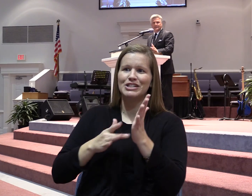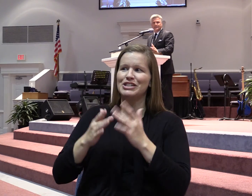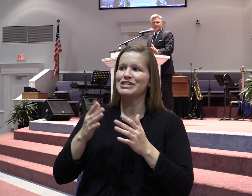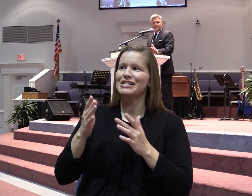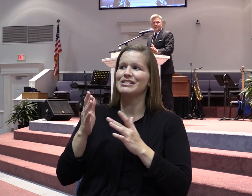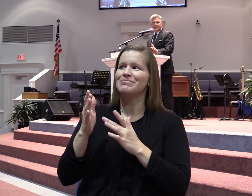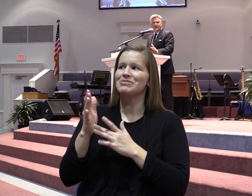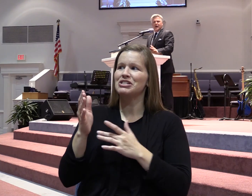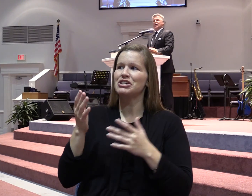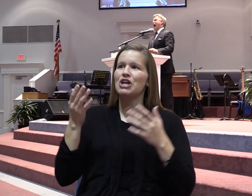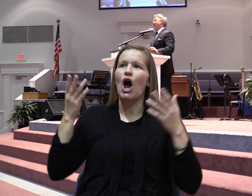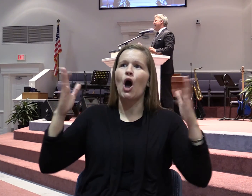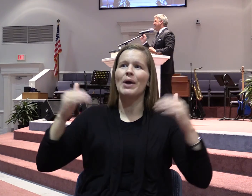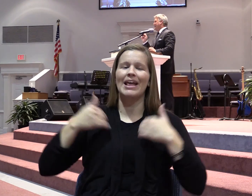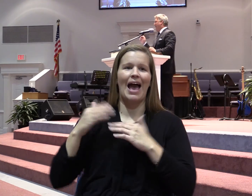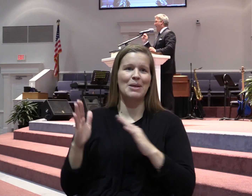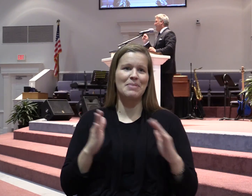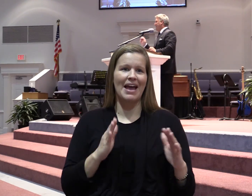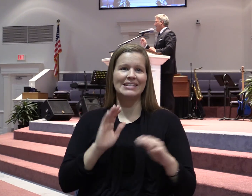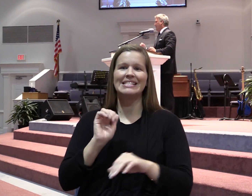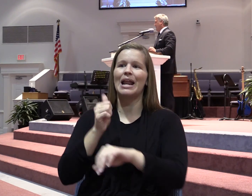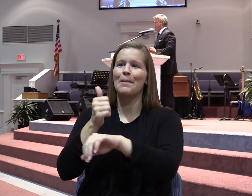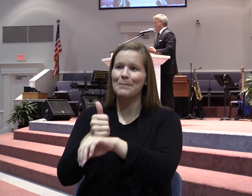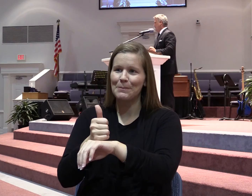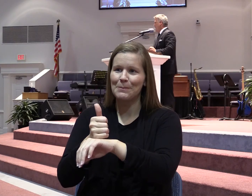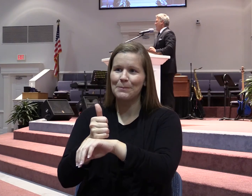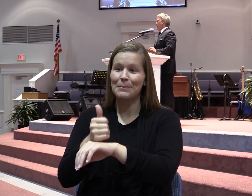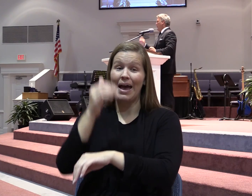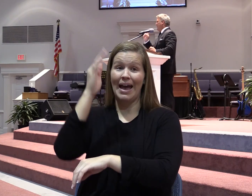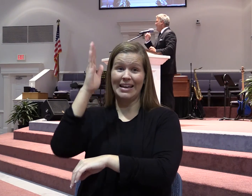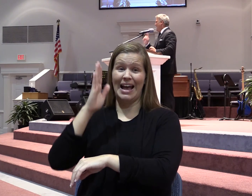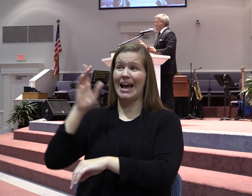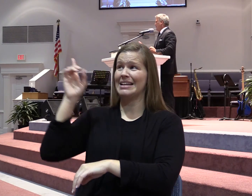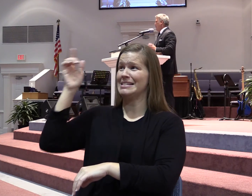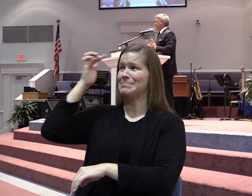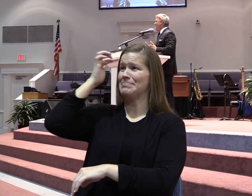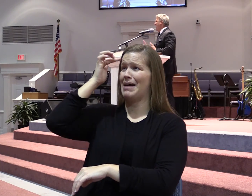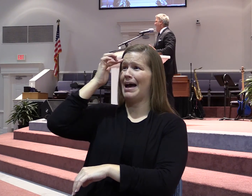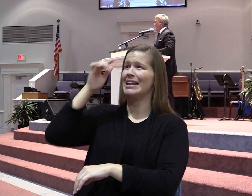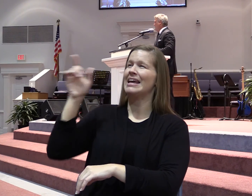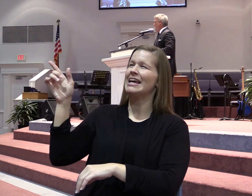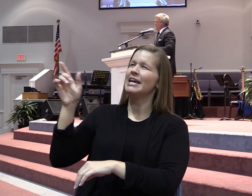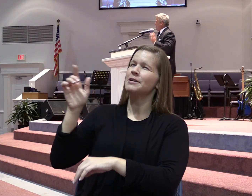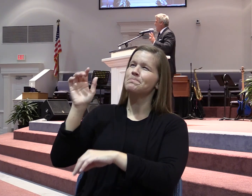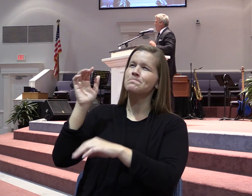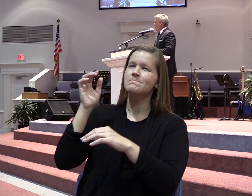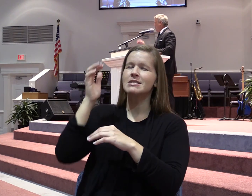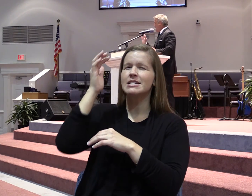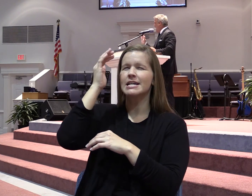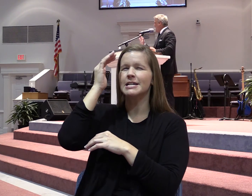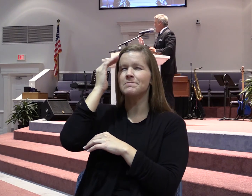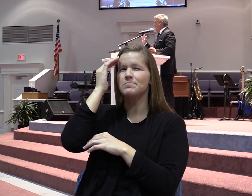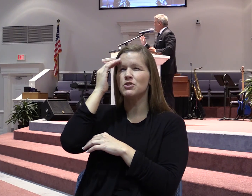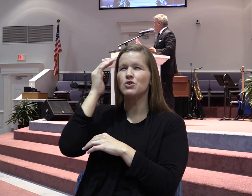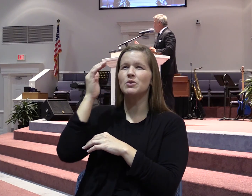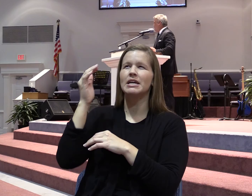house. God and his divine intelligence. Not only did he institute day and night, the sun to rule the